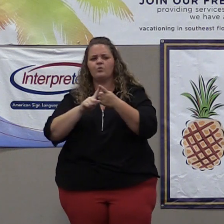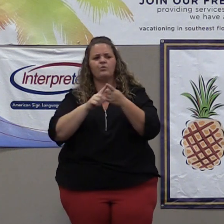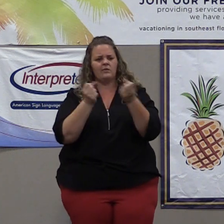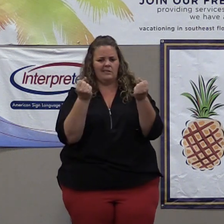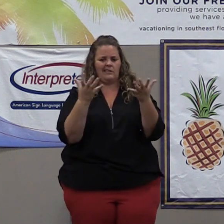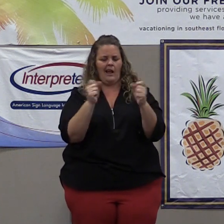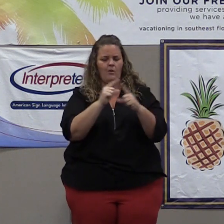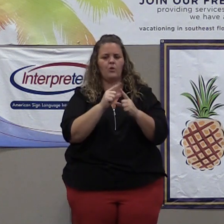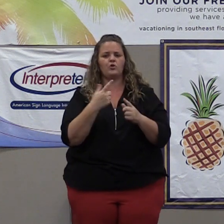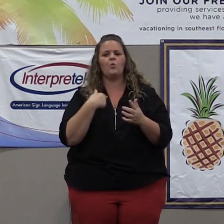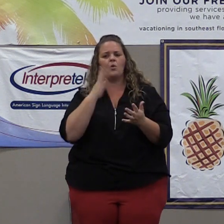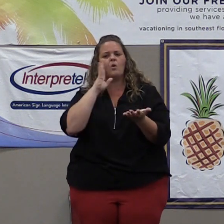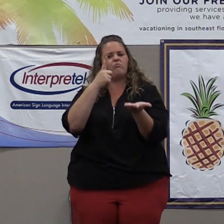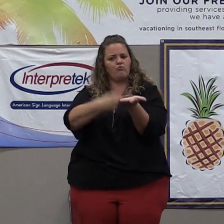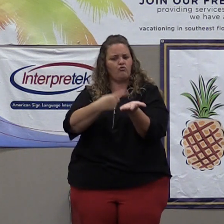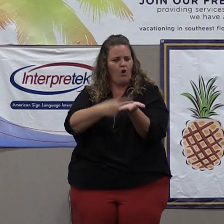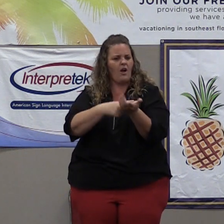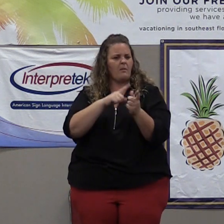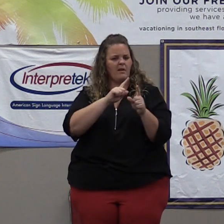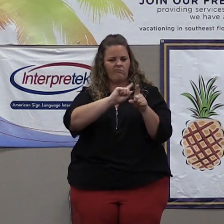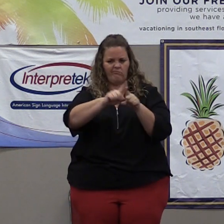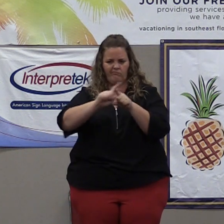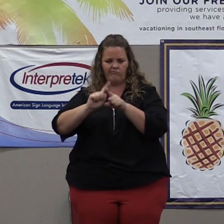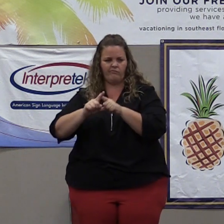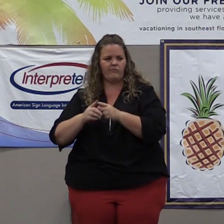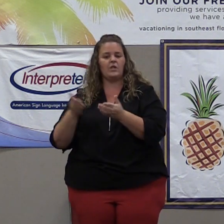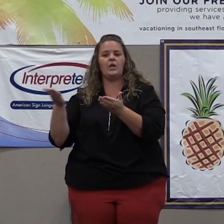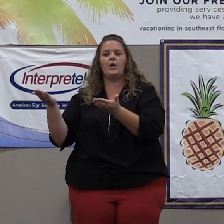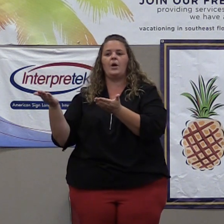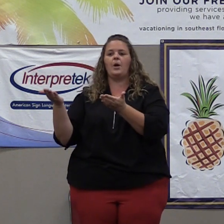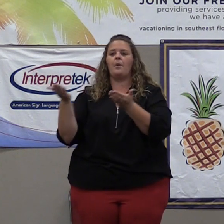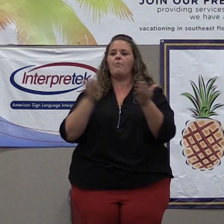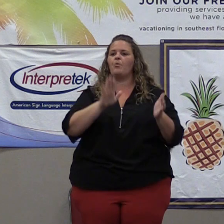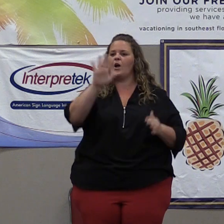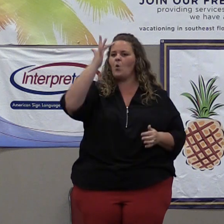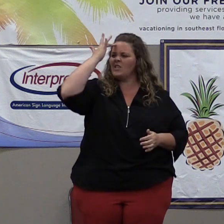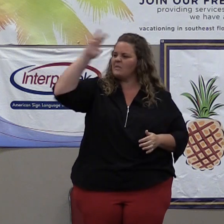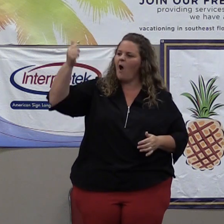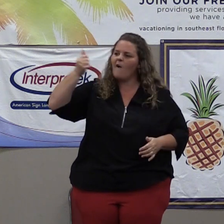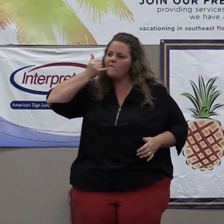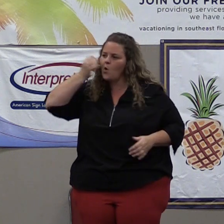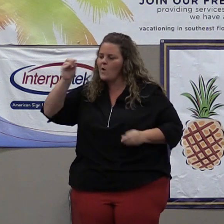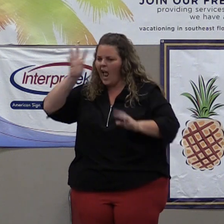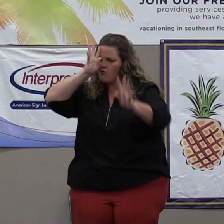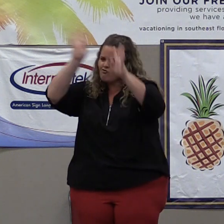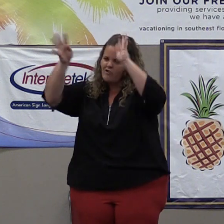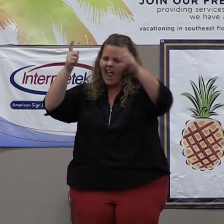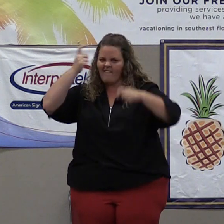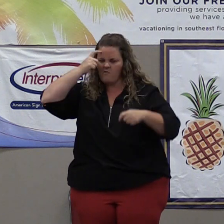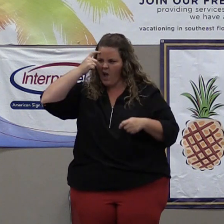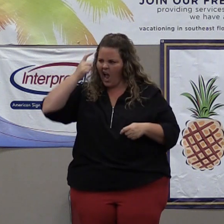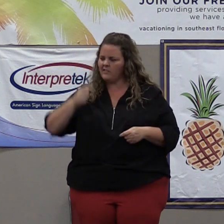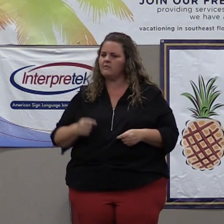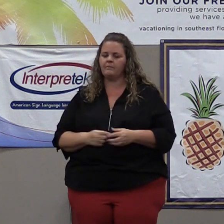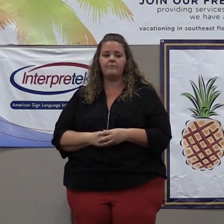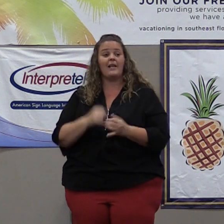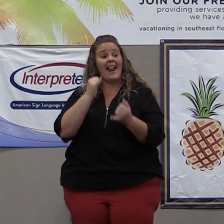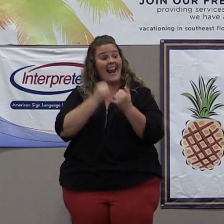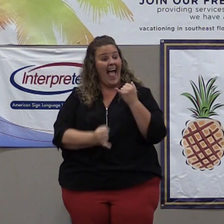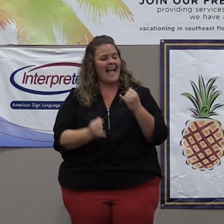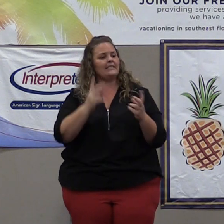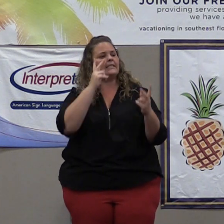we're going to talk about a lot of those. Bring your smartphone and a creative mind to that. We'll need some tools with that. And the last one